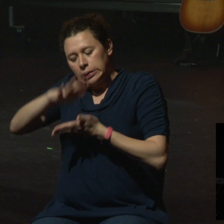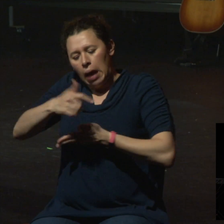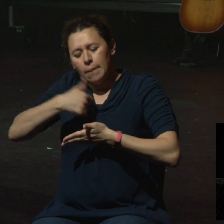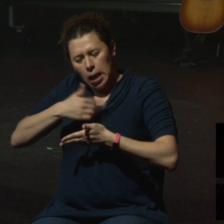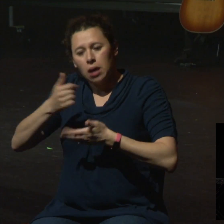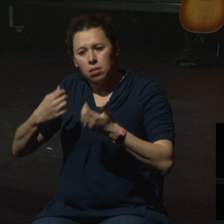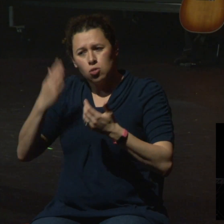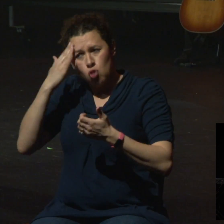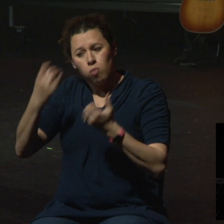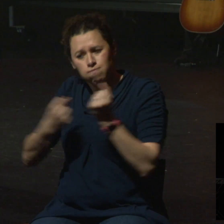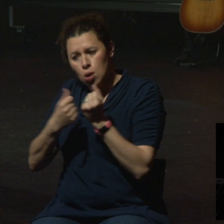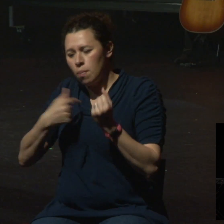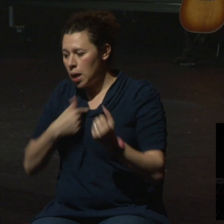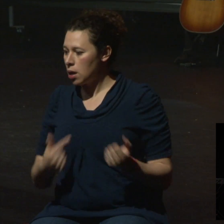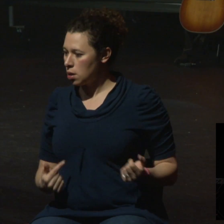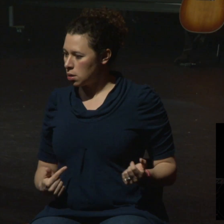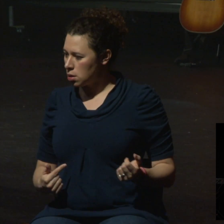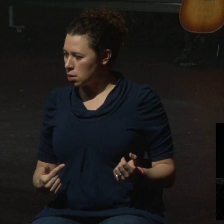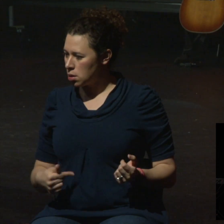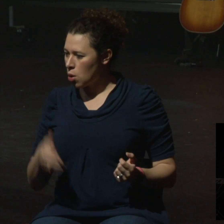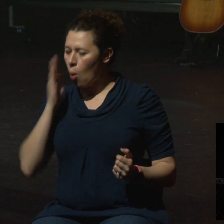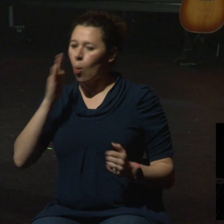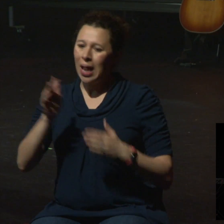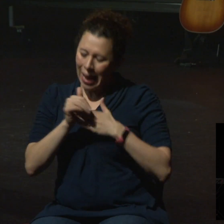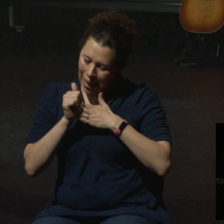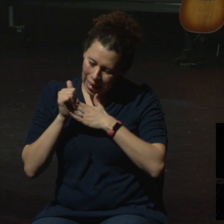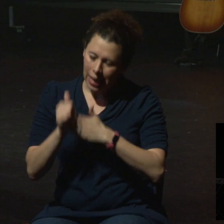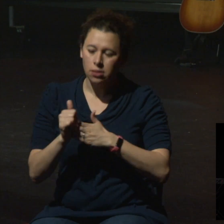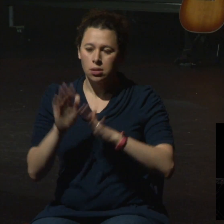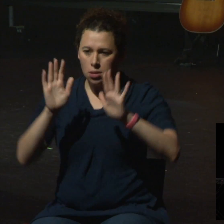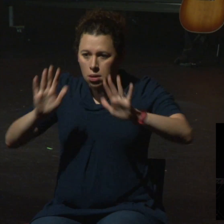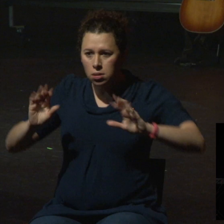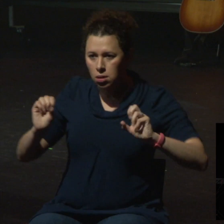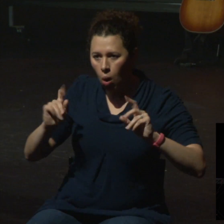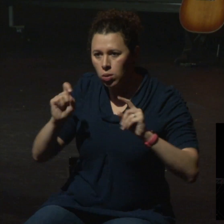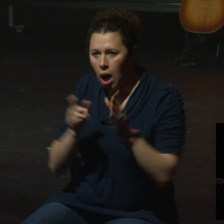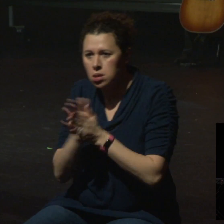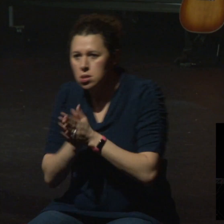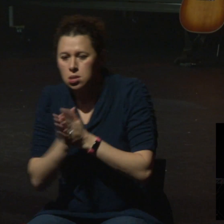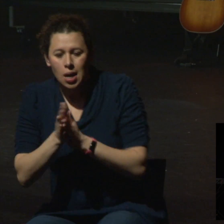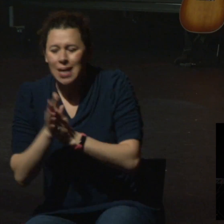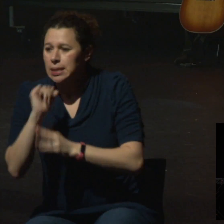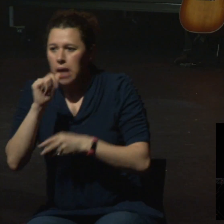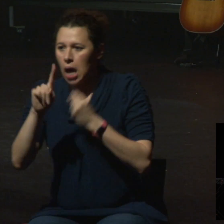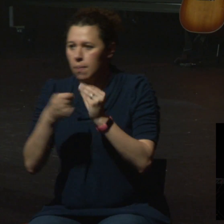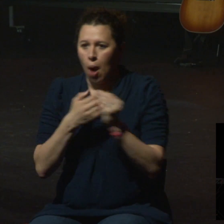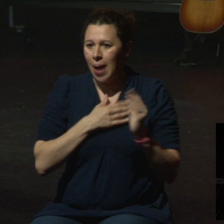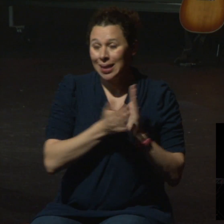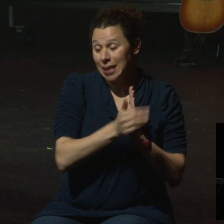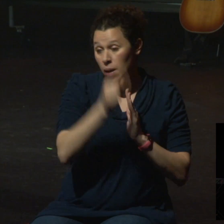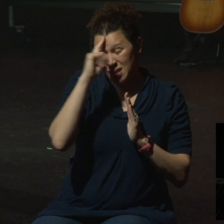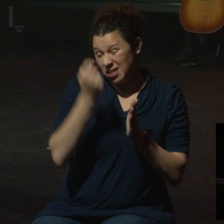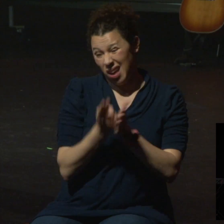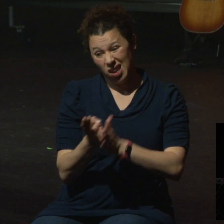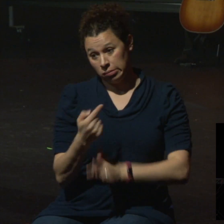Let's be those kind of people. It's not about my talent, because guess what? I'm not that